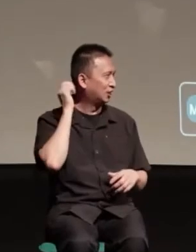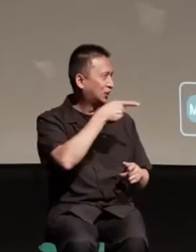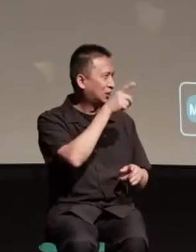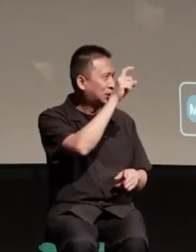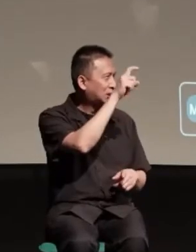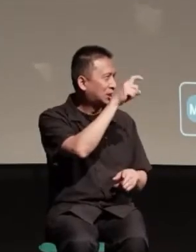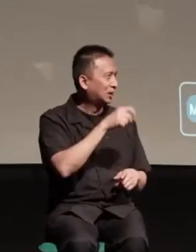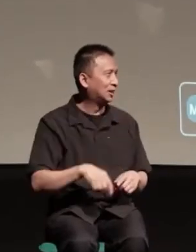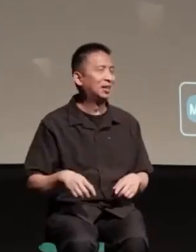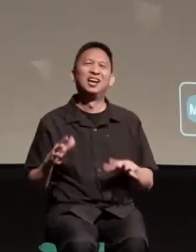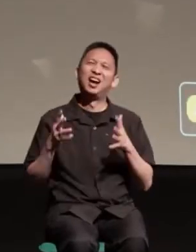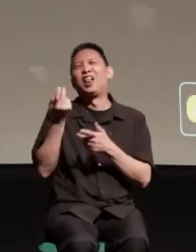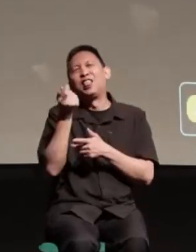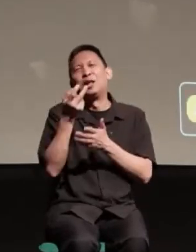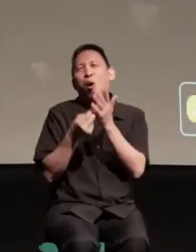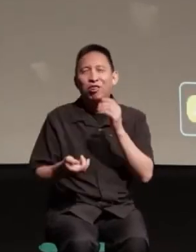neck?